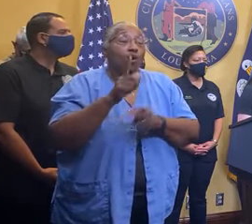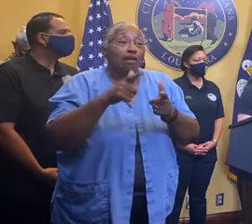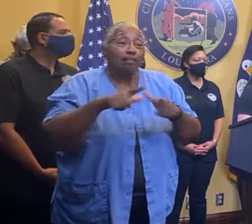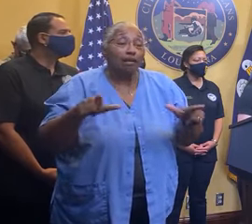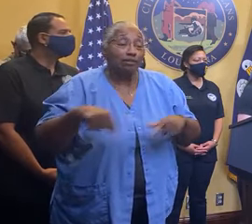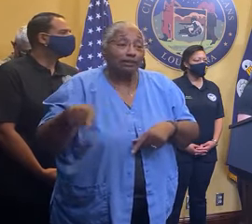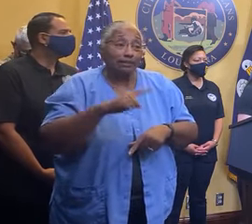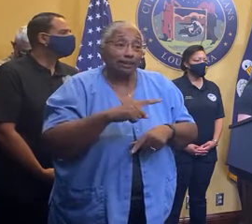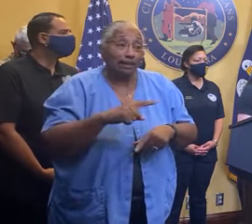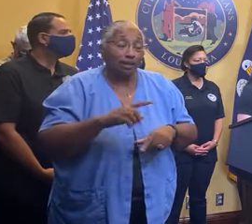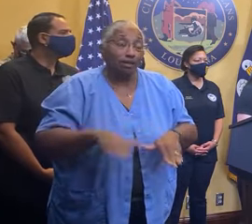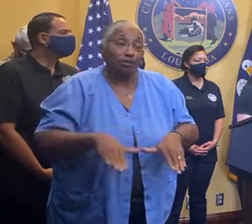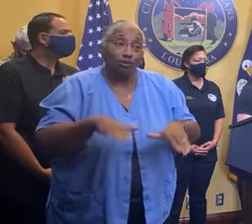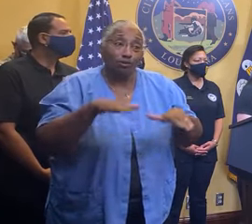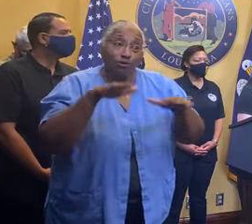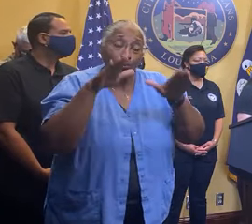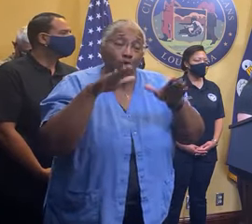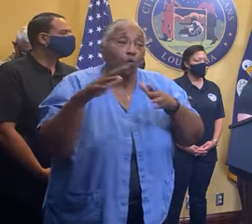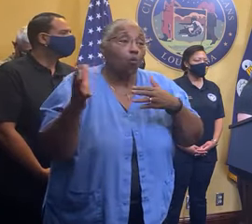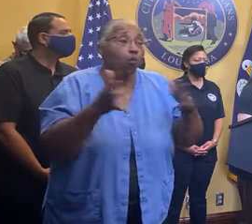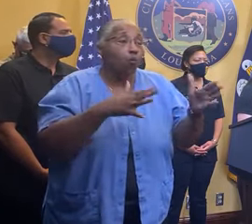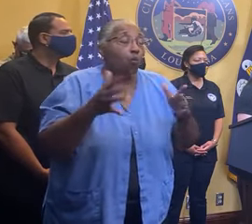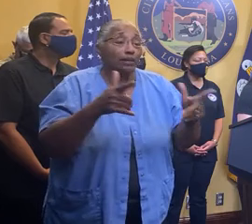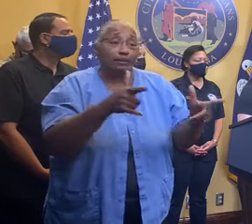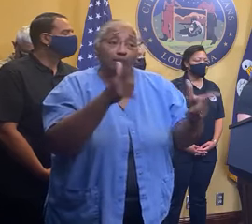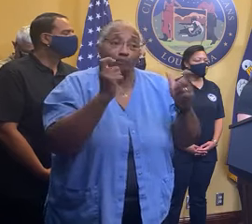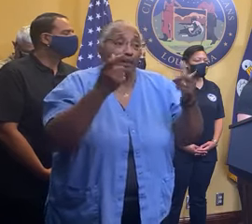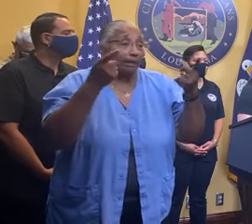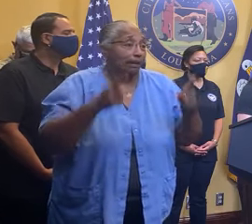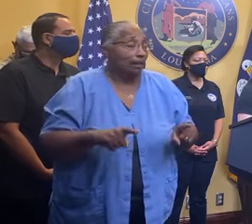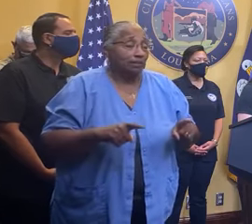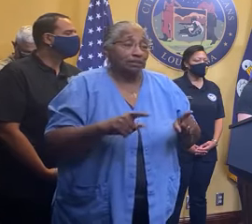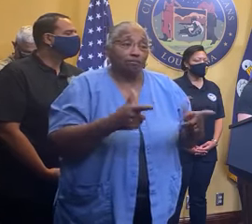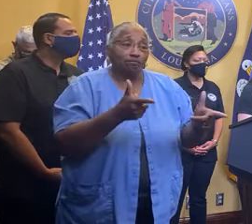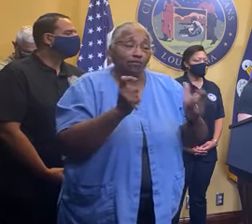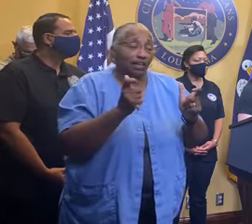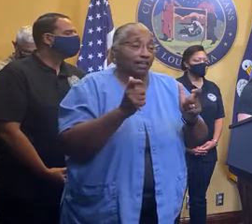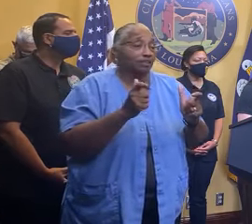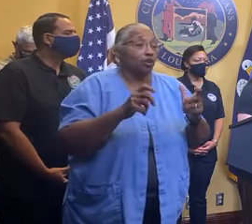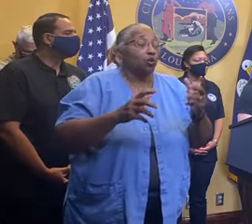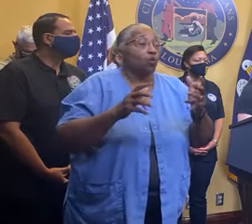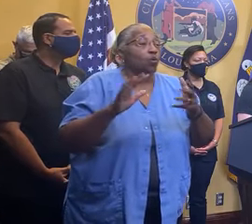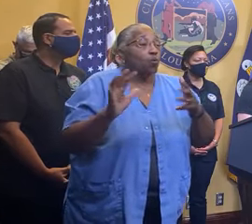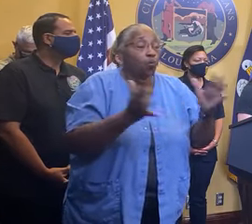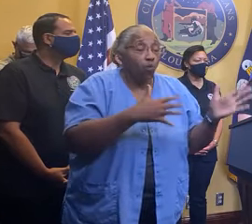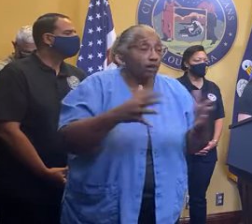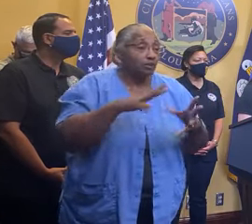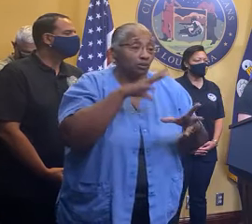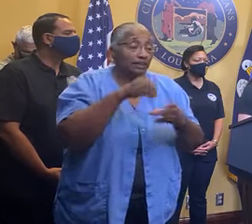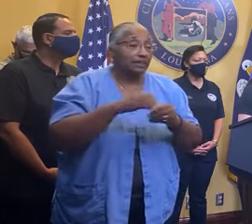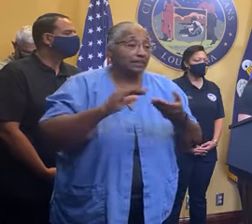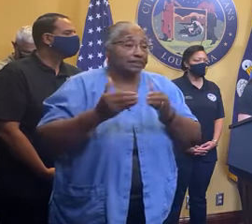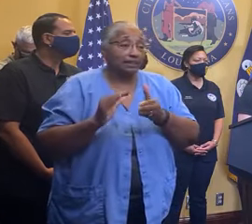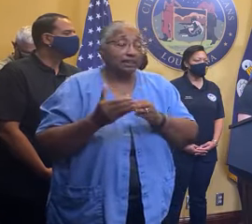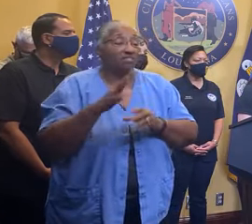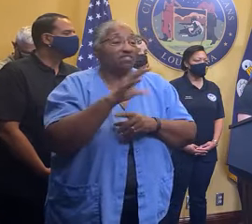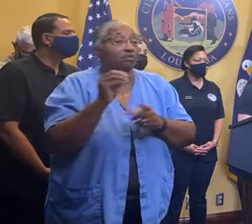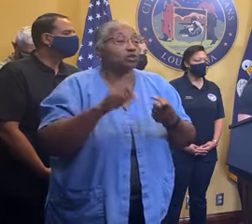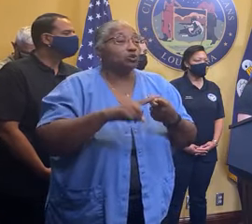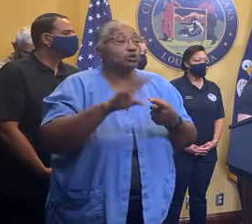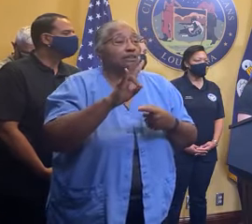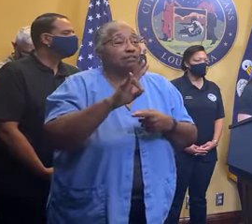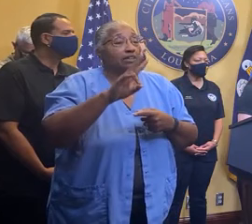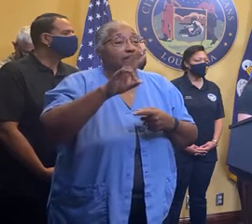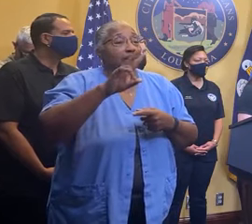are rapidly rising. Wind speeds are also rapidly rising. In terms of winds in the city, we're already seeing 50 to 70 mile per